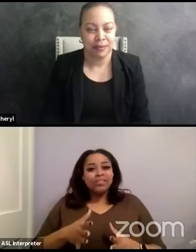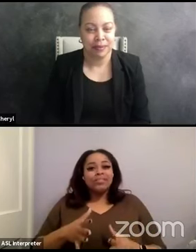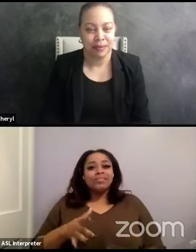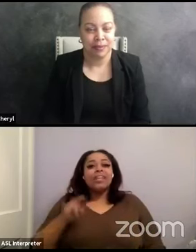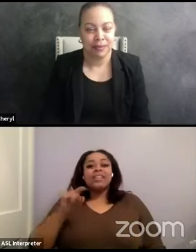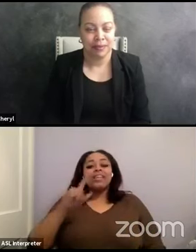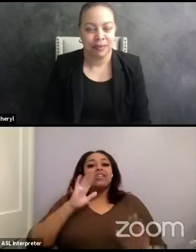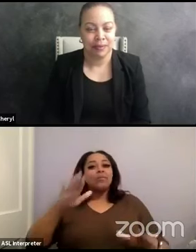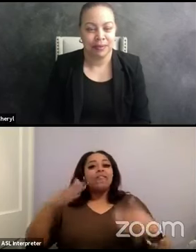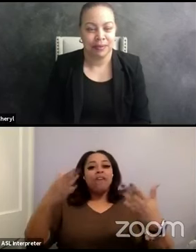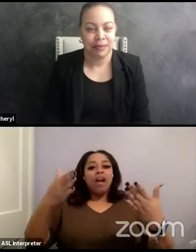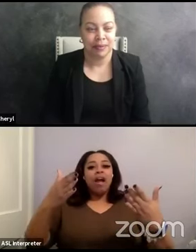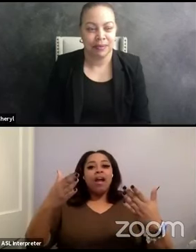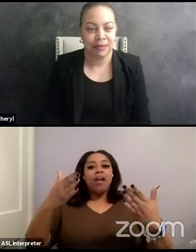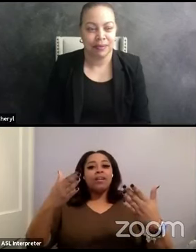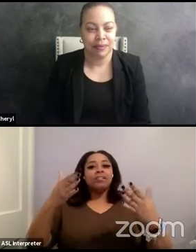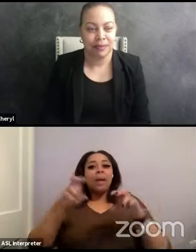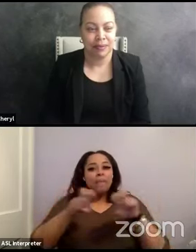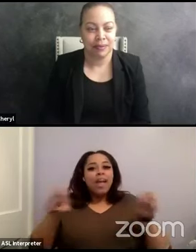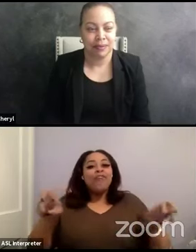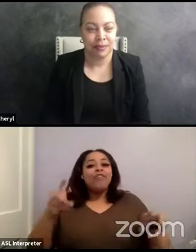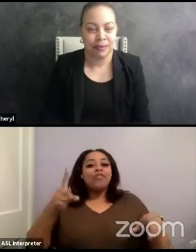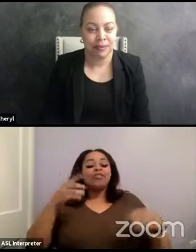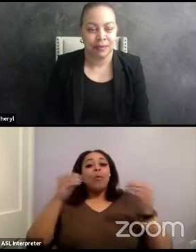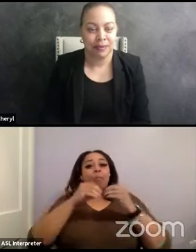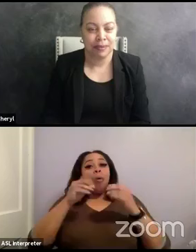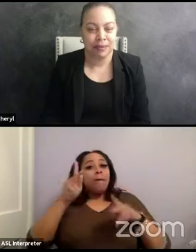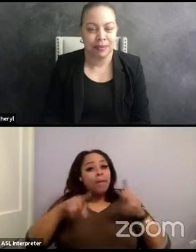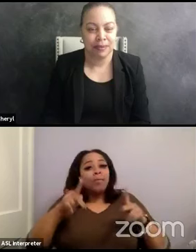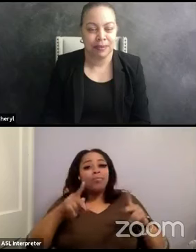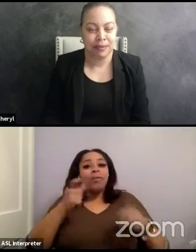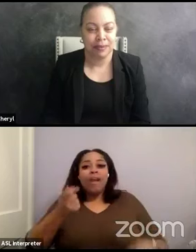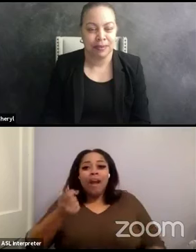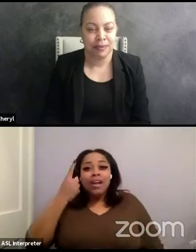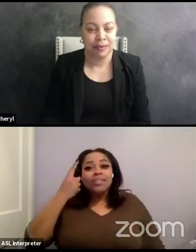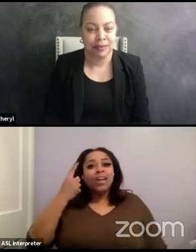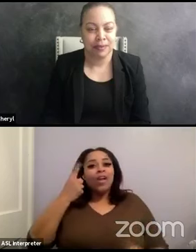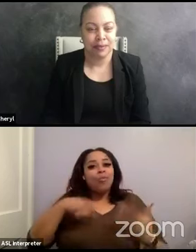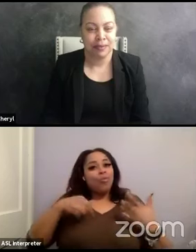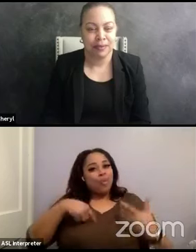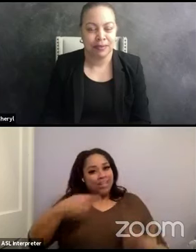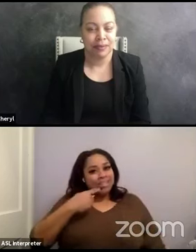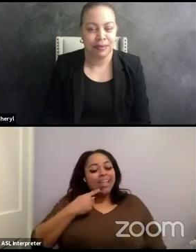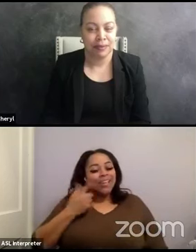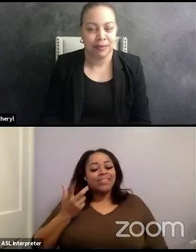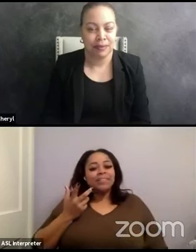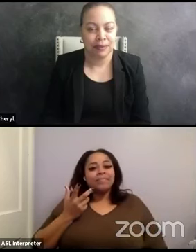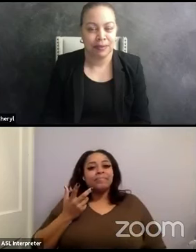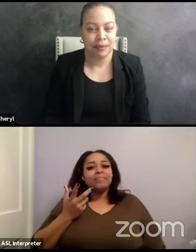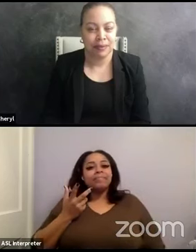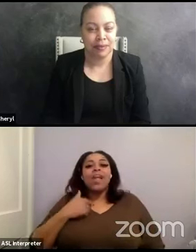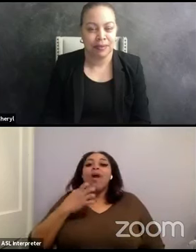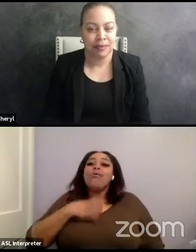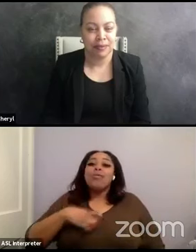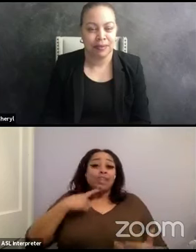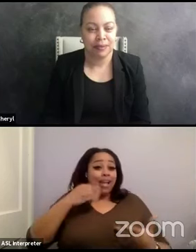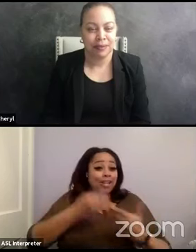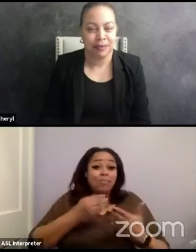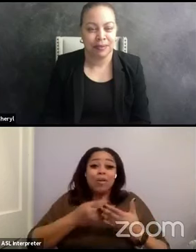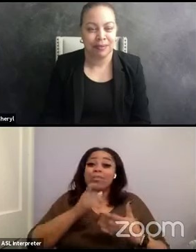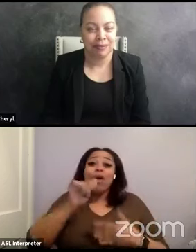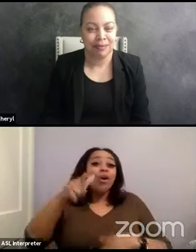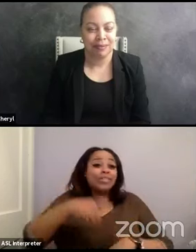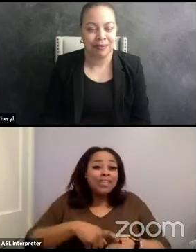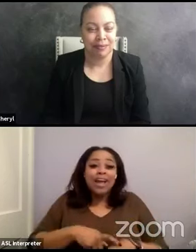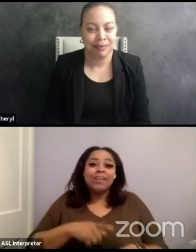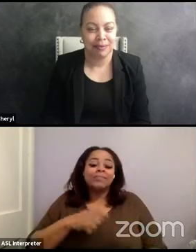to provide a platform so that way more folks can understand what it is we're saying. And I wish I had the money to do this all the